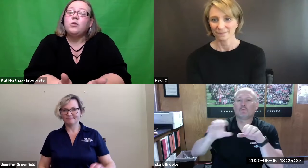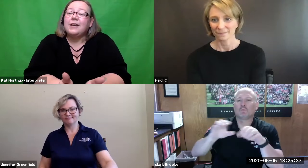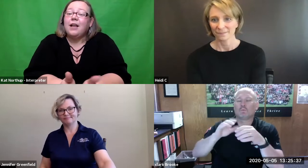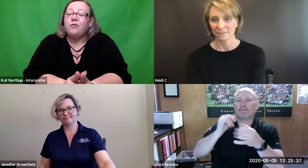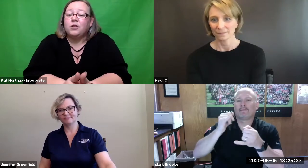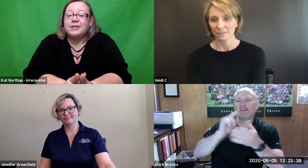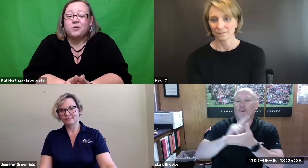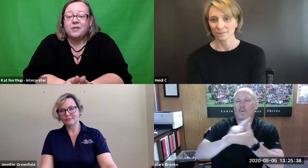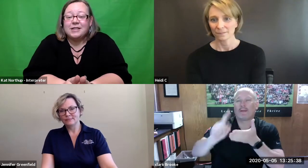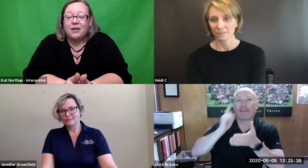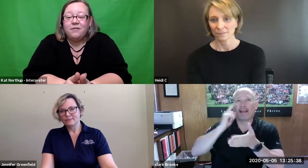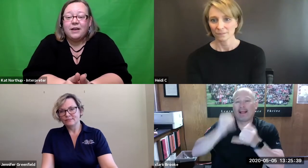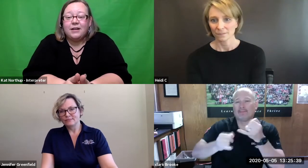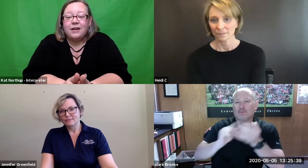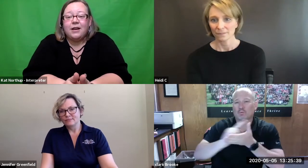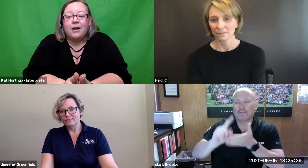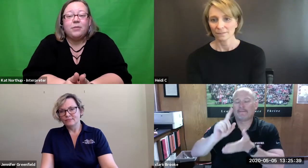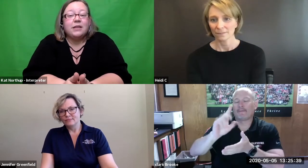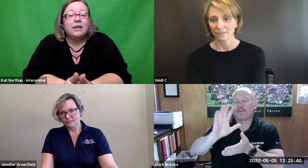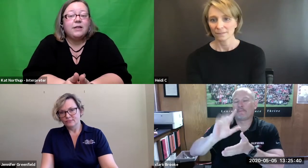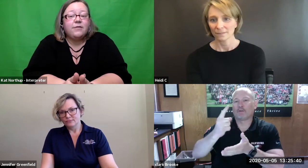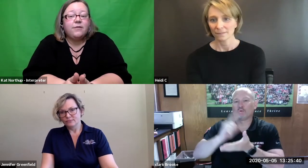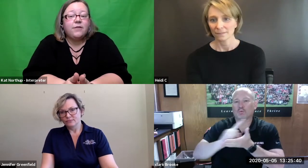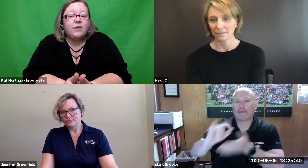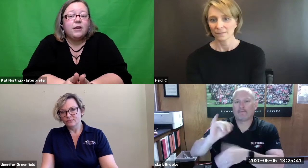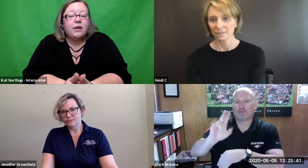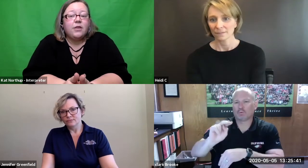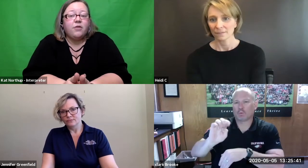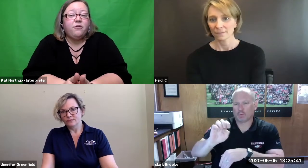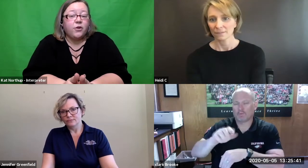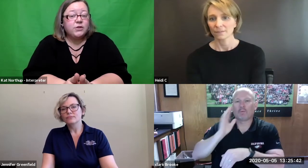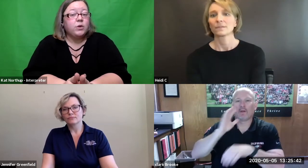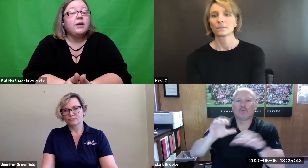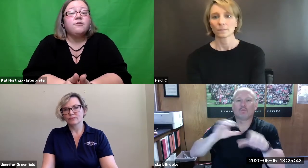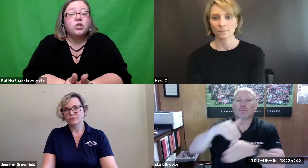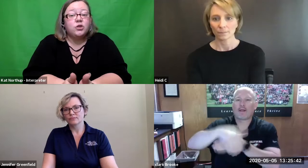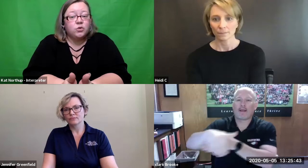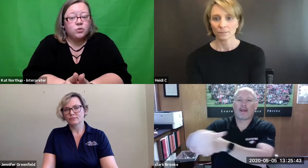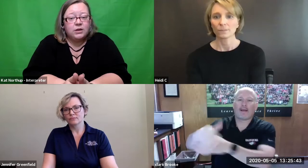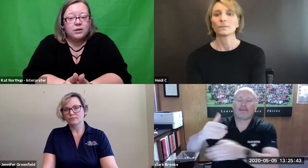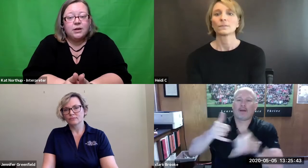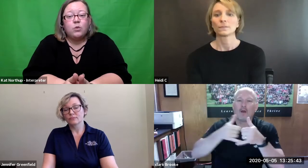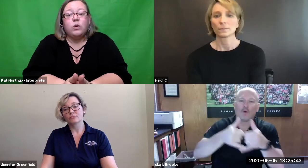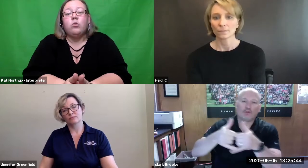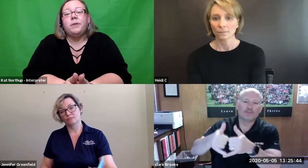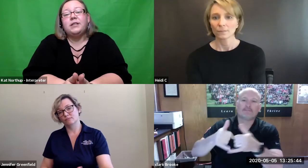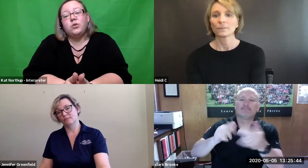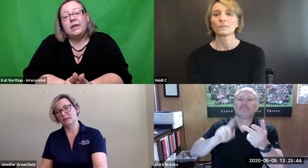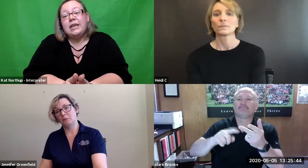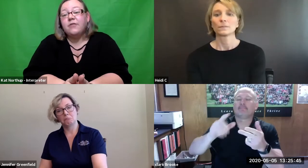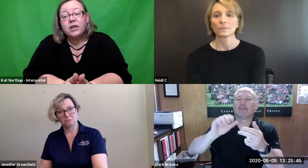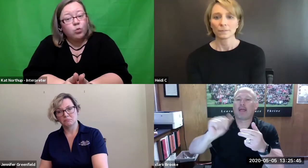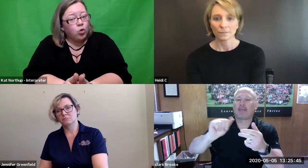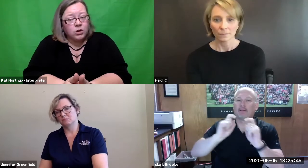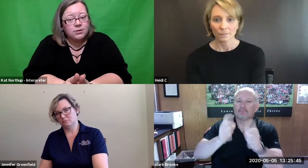So I'm with the California School for the Deaf, and I believe the first week of June, we will be